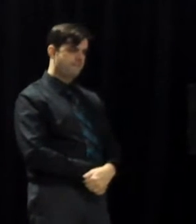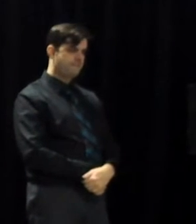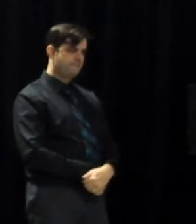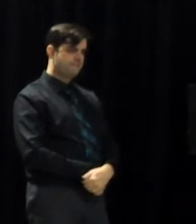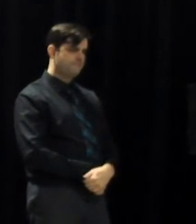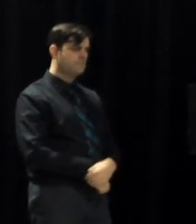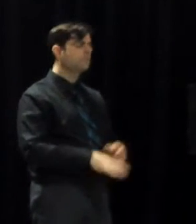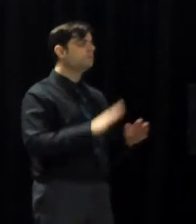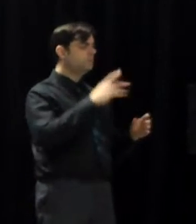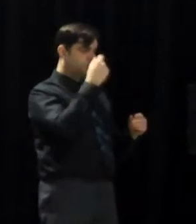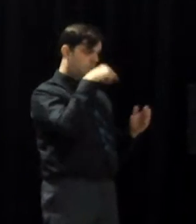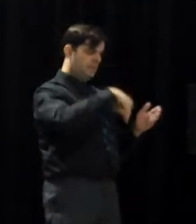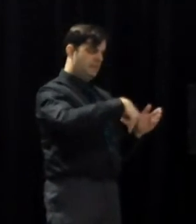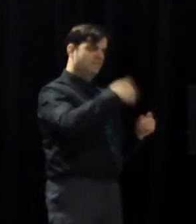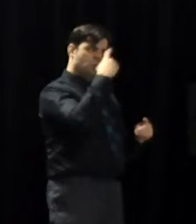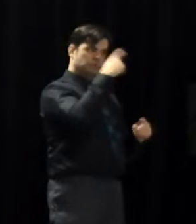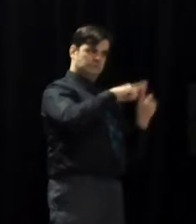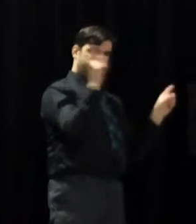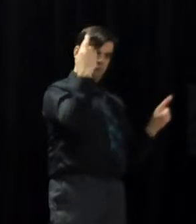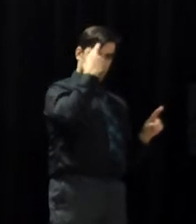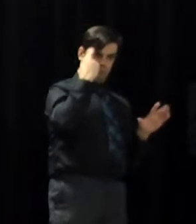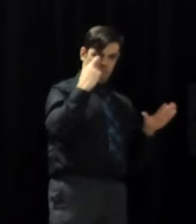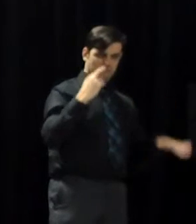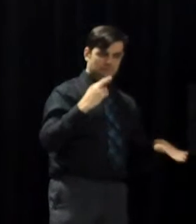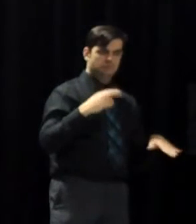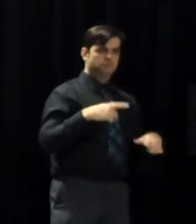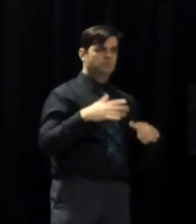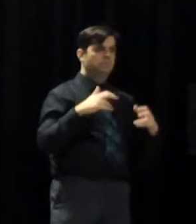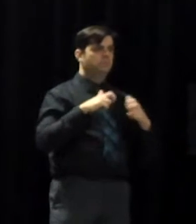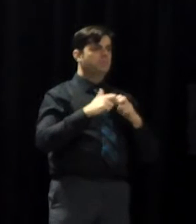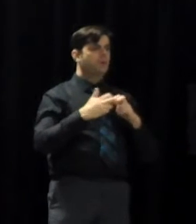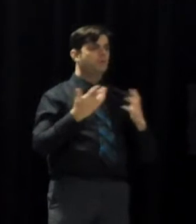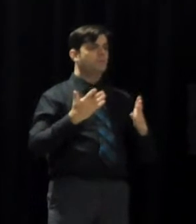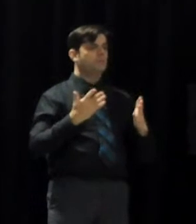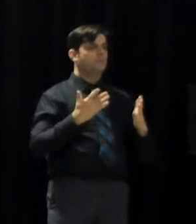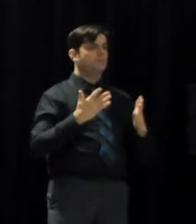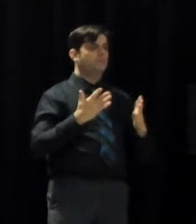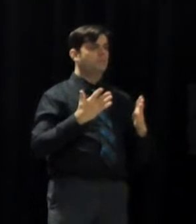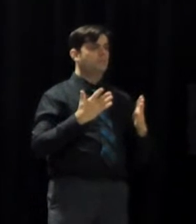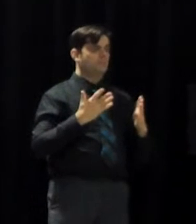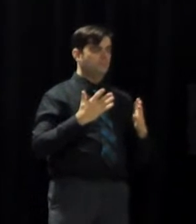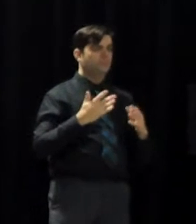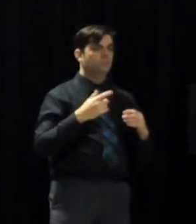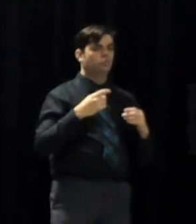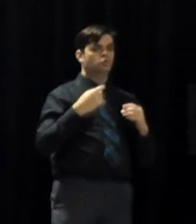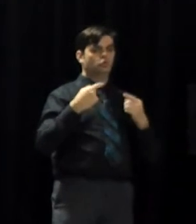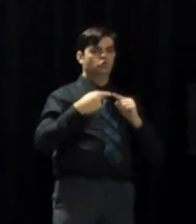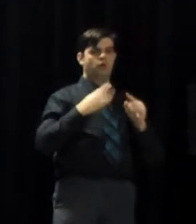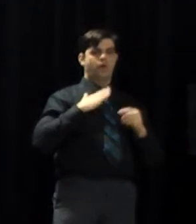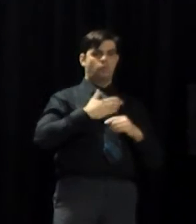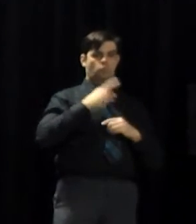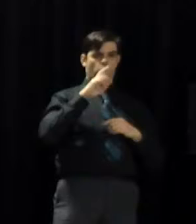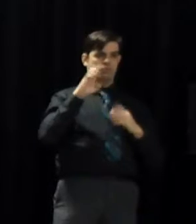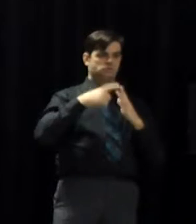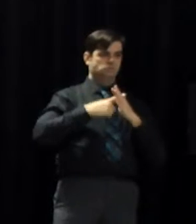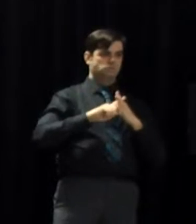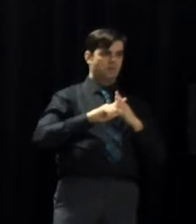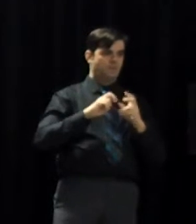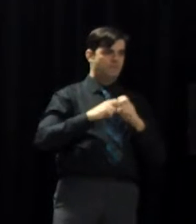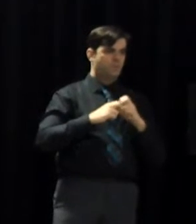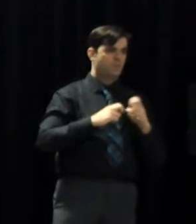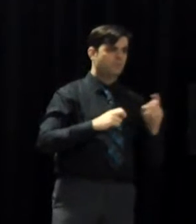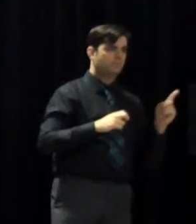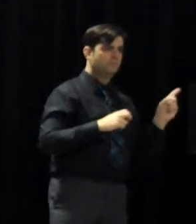problem before, it hurts our restart numbers. You essentially had these hospitals becoming dorms for a period of time, but there was never